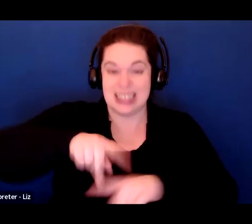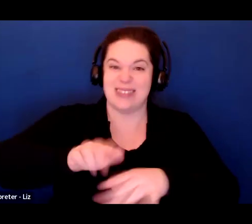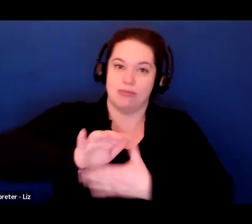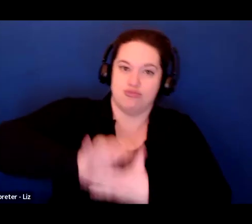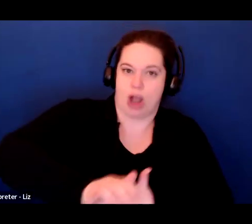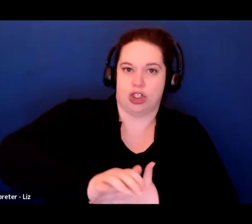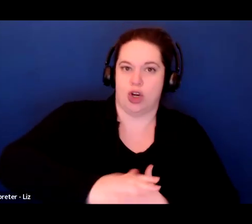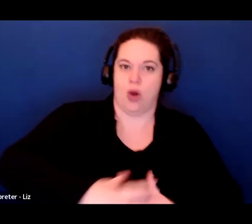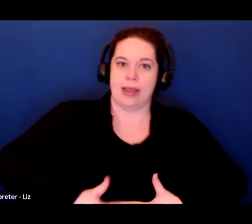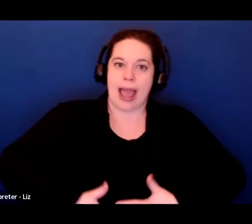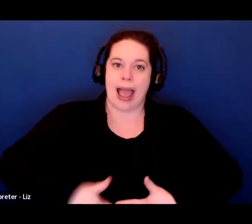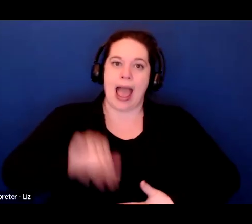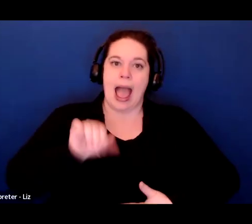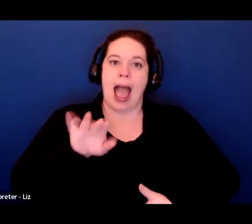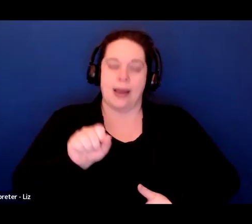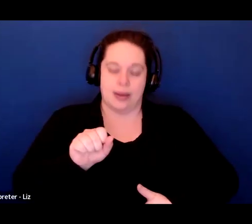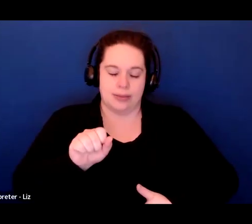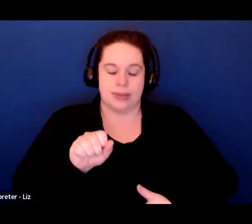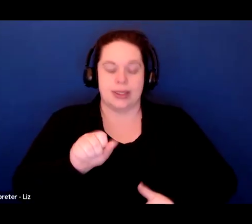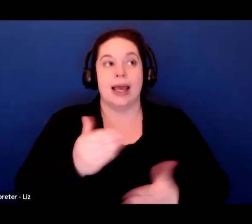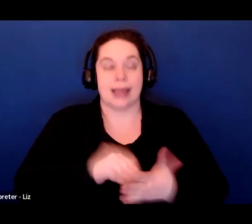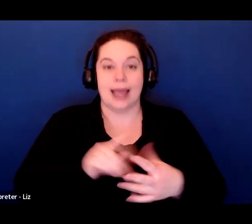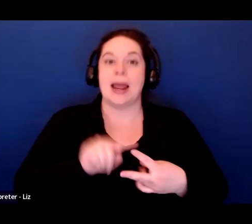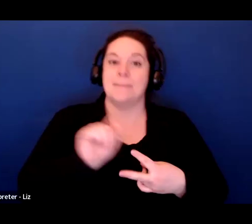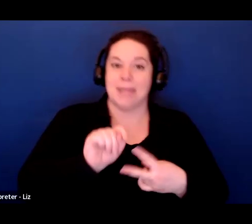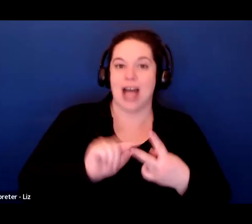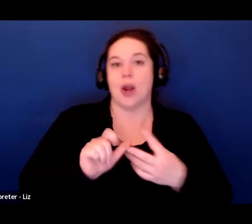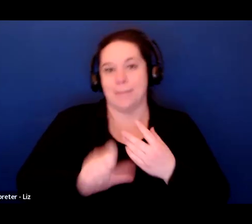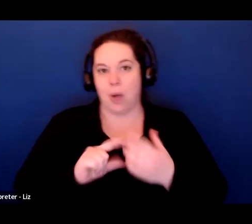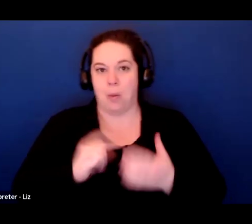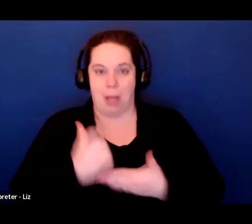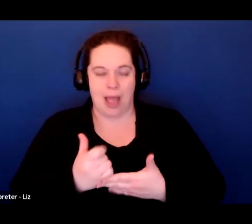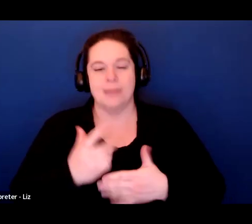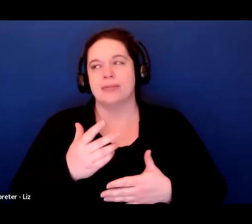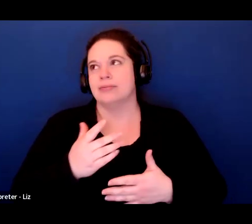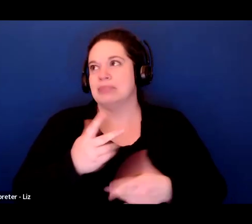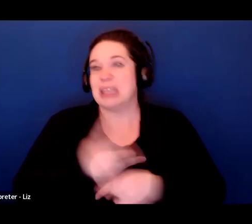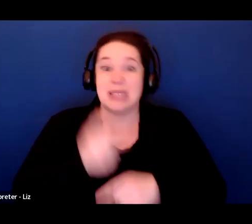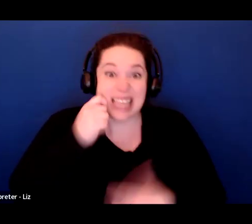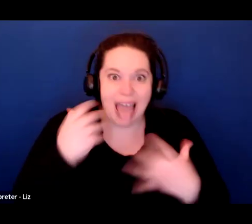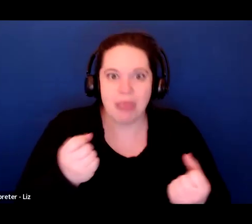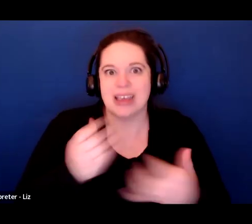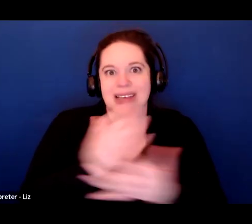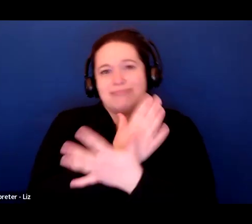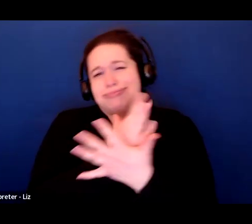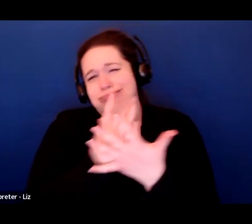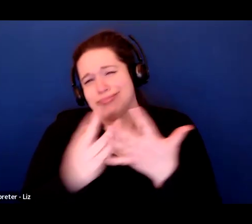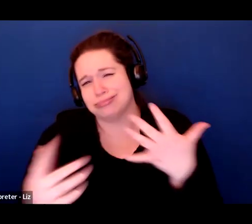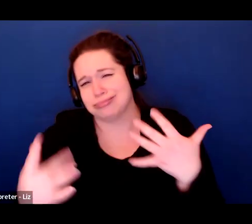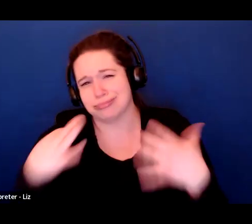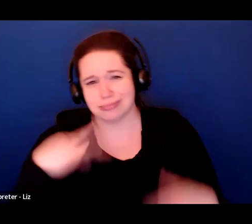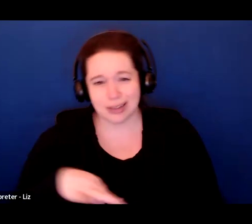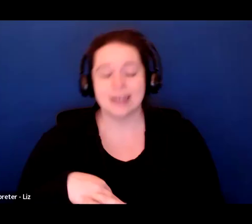your abdomen. So that's going to help bowel and bladder again. It's going to keep your skin healthy, just, everything. So most